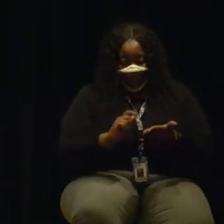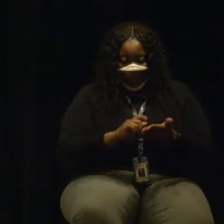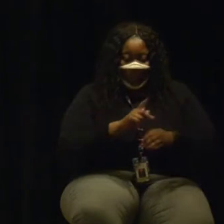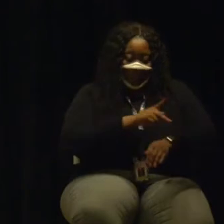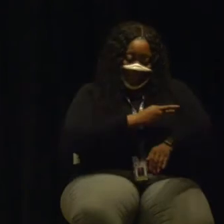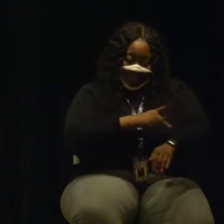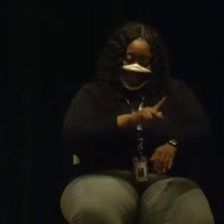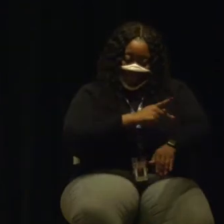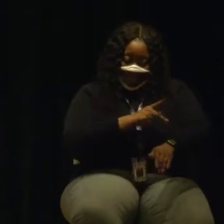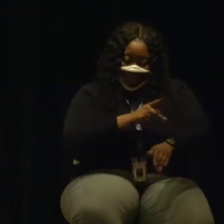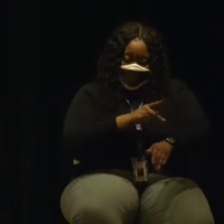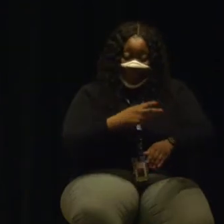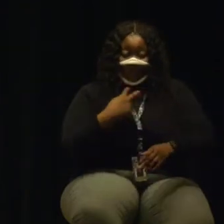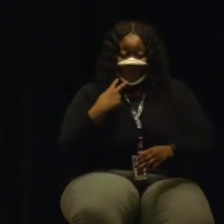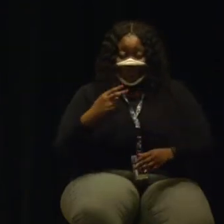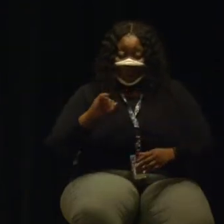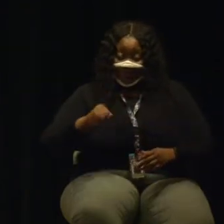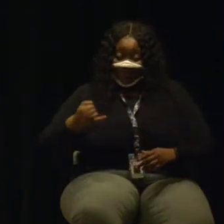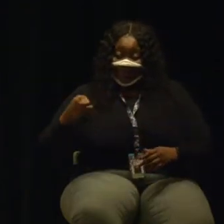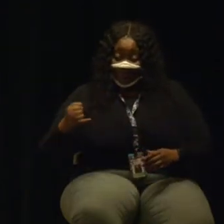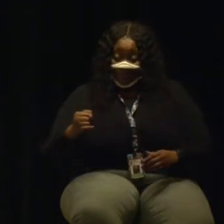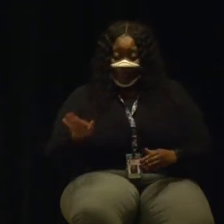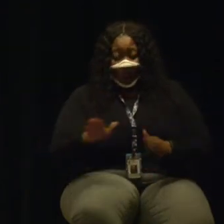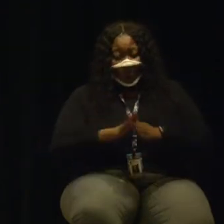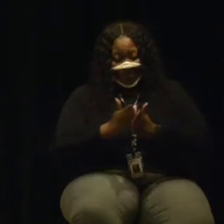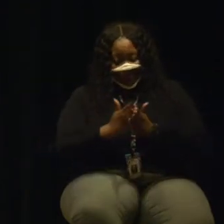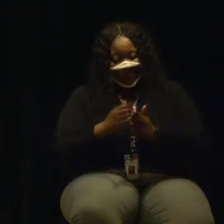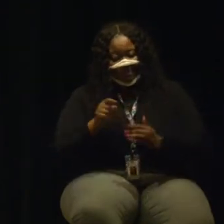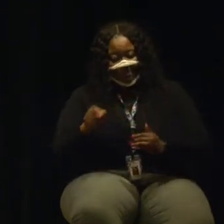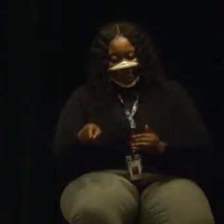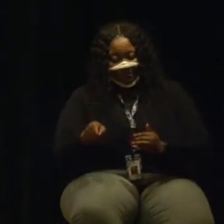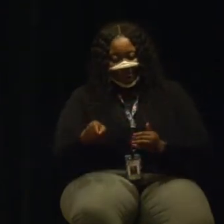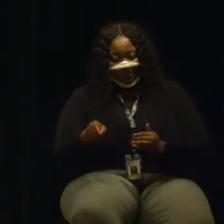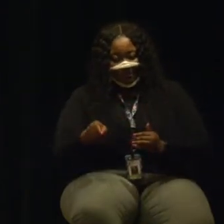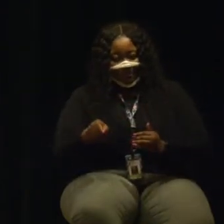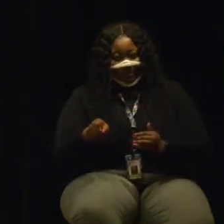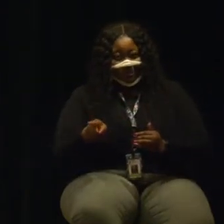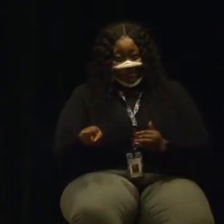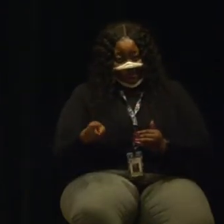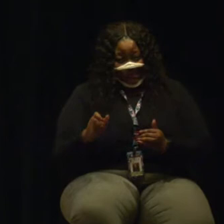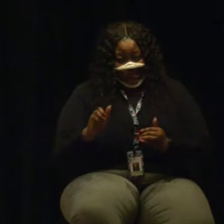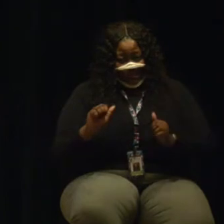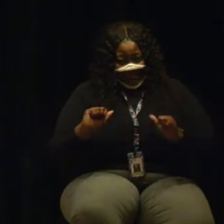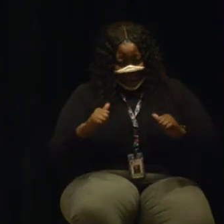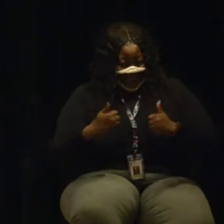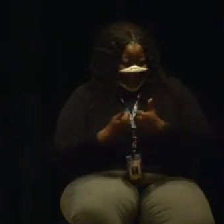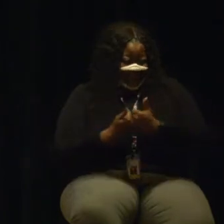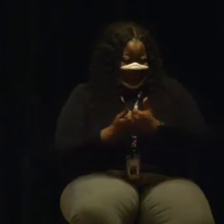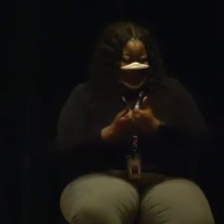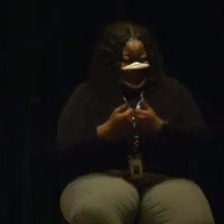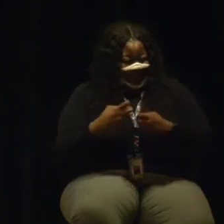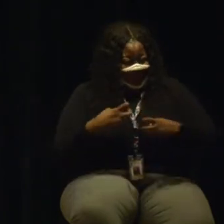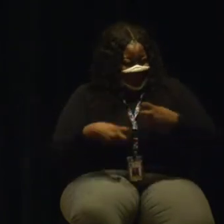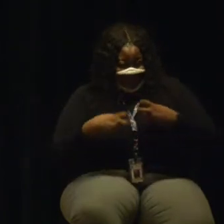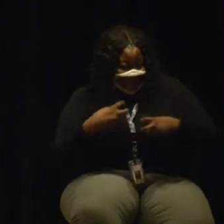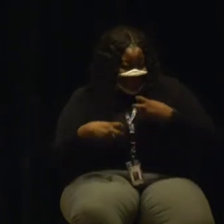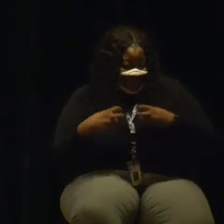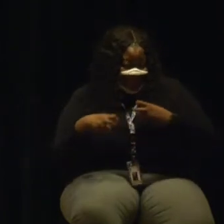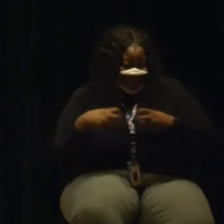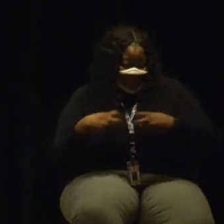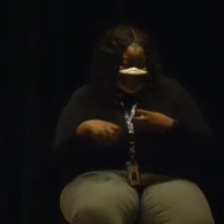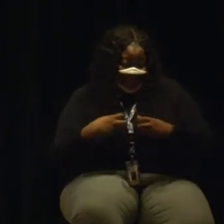of Jack Johnson. That's what your book is. Did you struggle with that, with the idea of, you